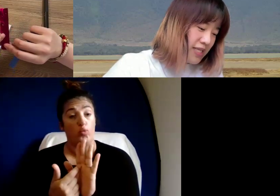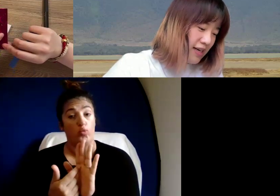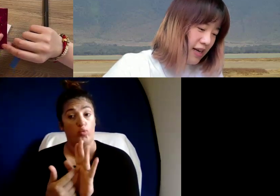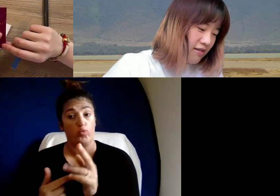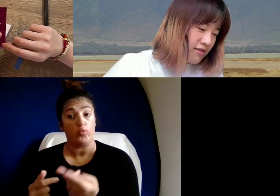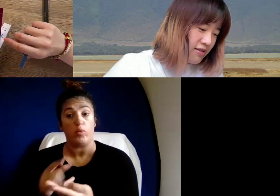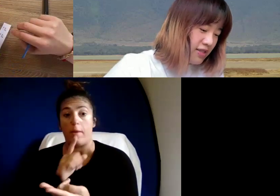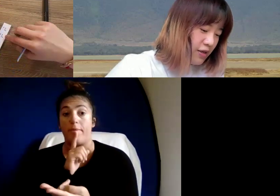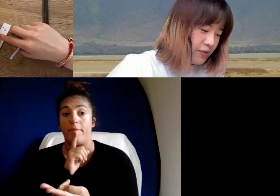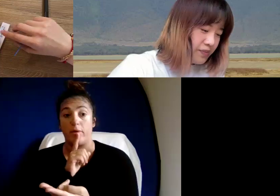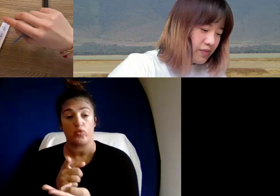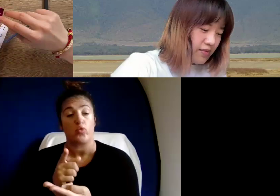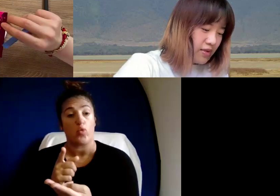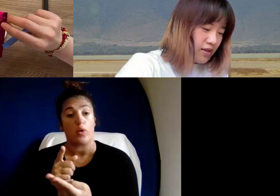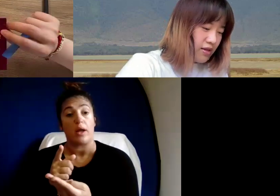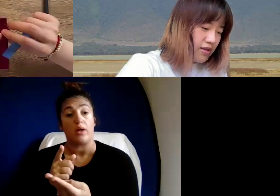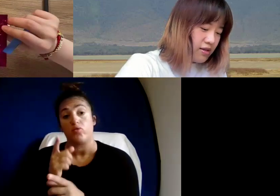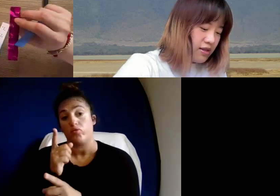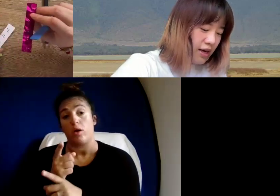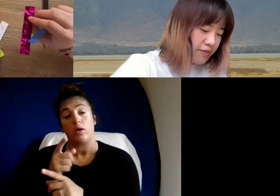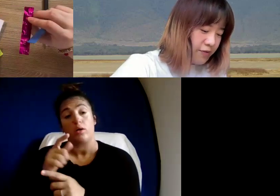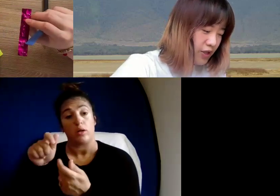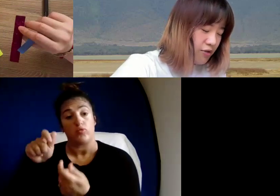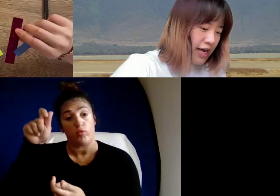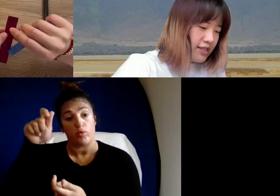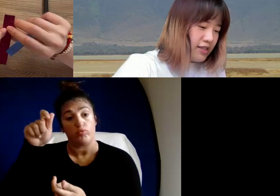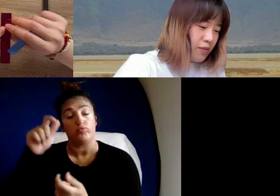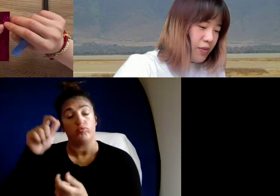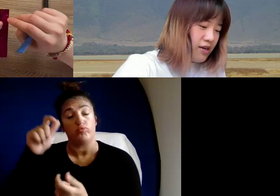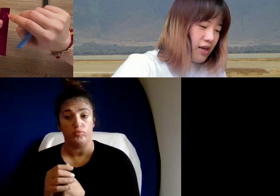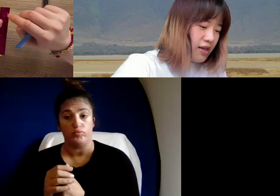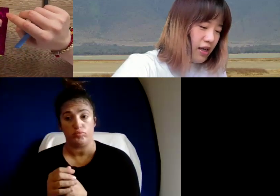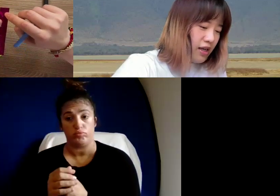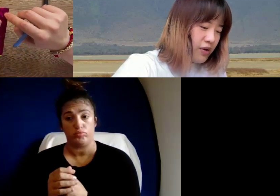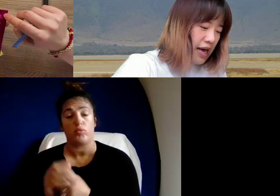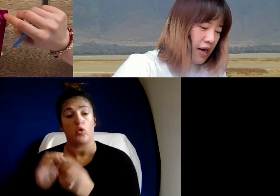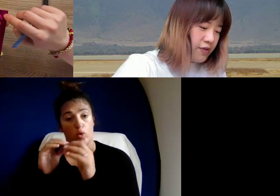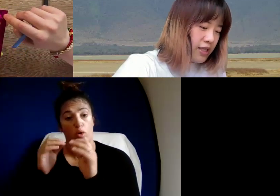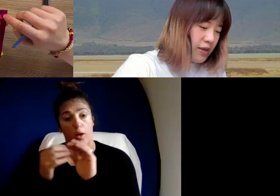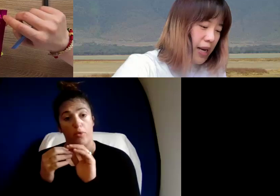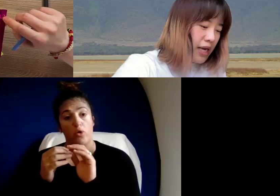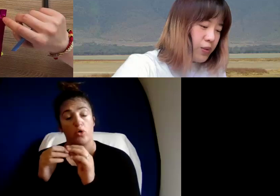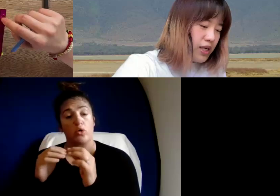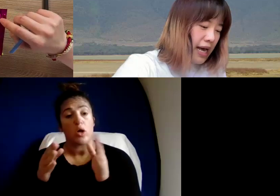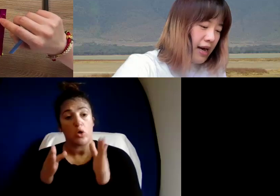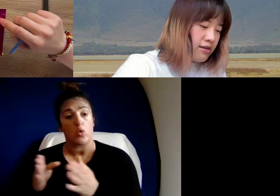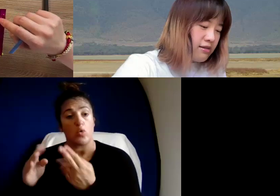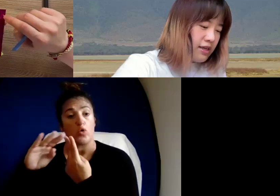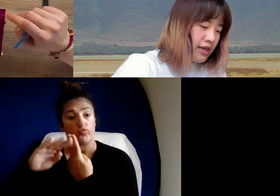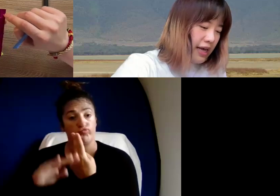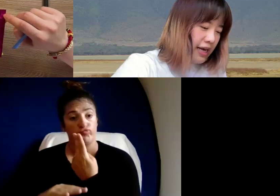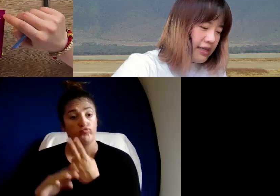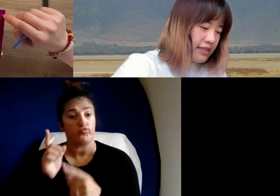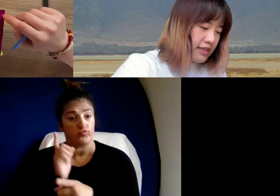not upside down. So for the right number, it will have the backward